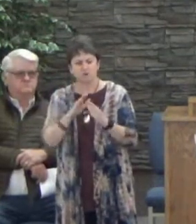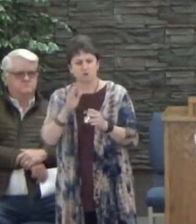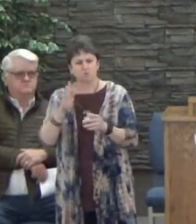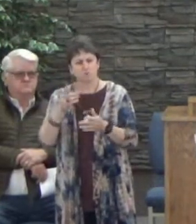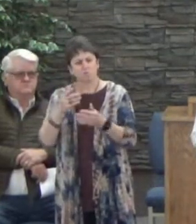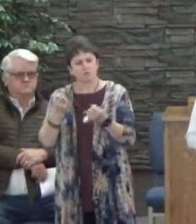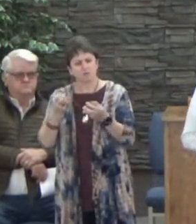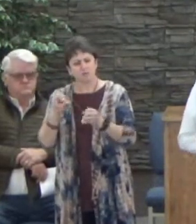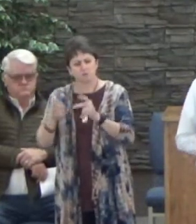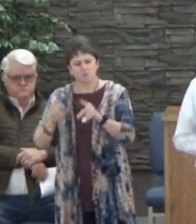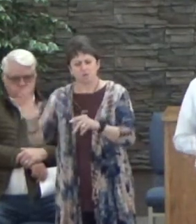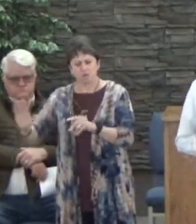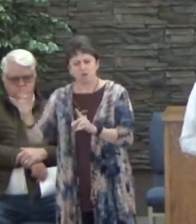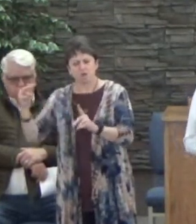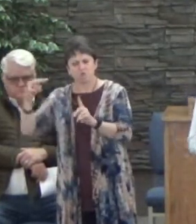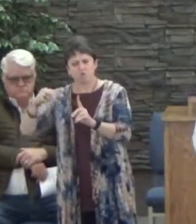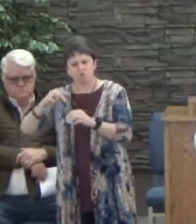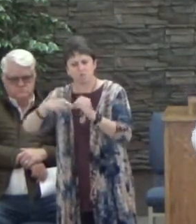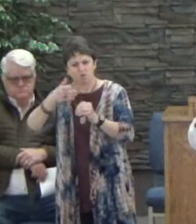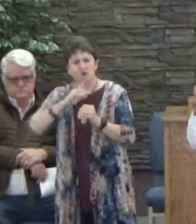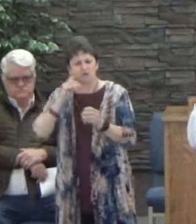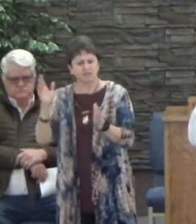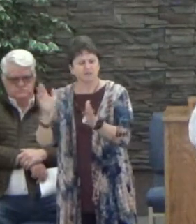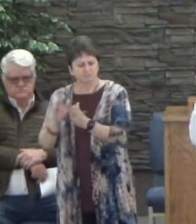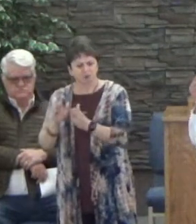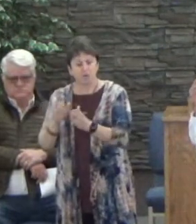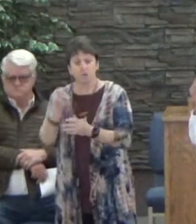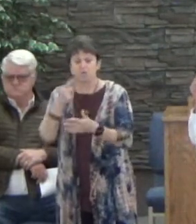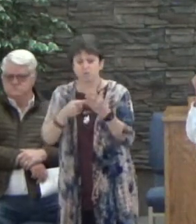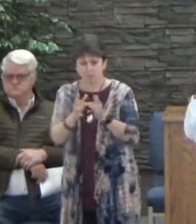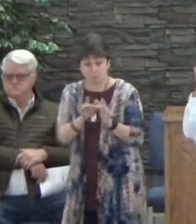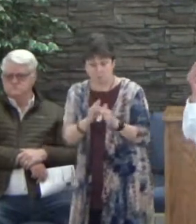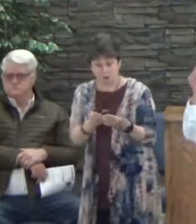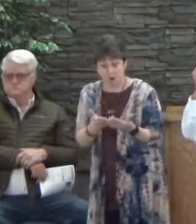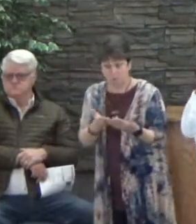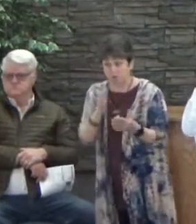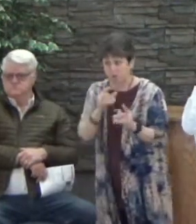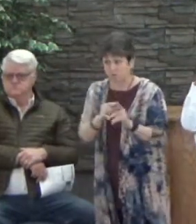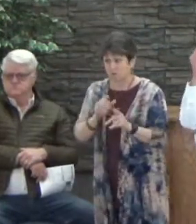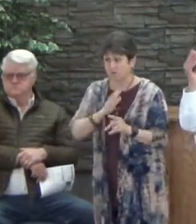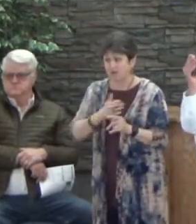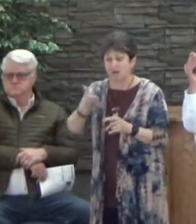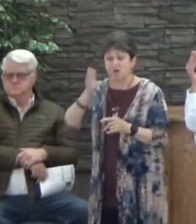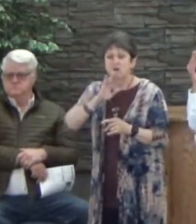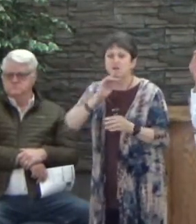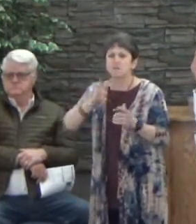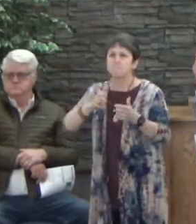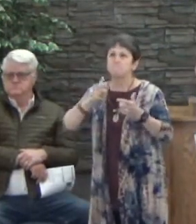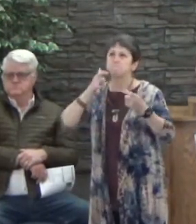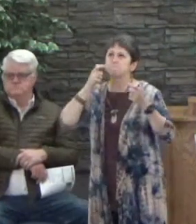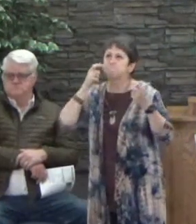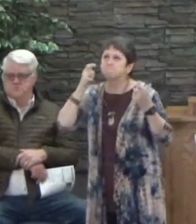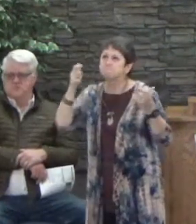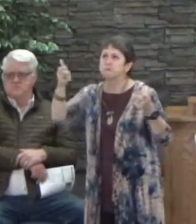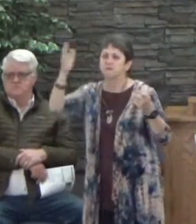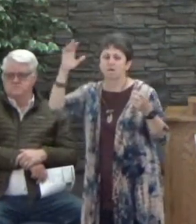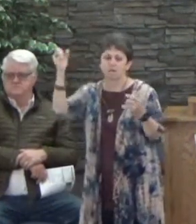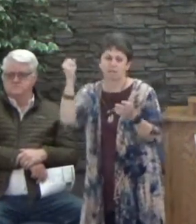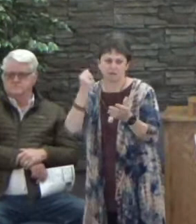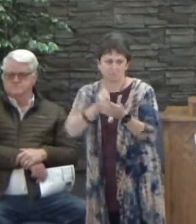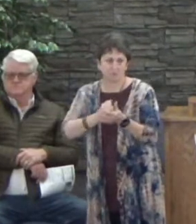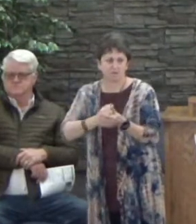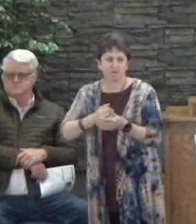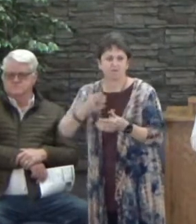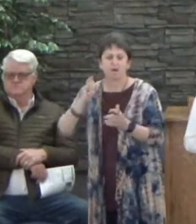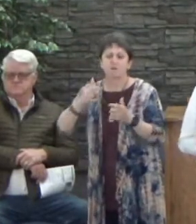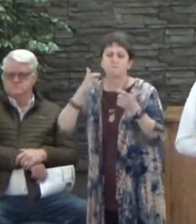small. And we understand that from God's word, our God is a big God. Amen to that? God